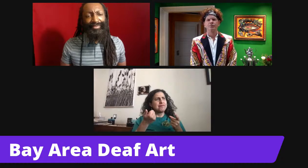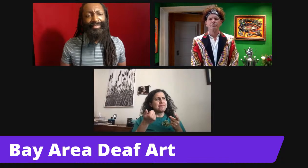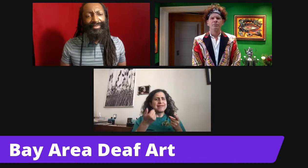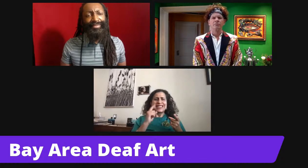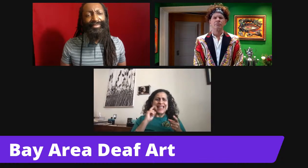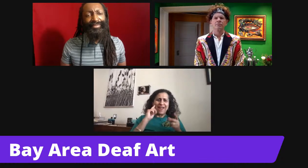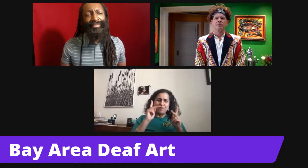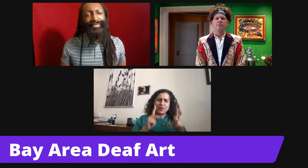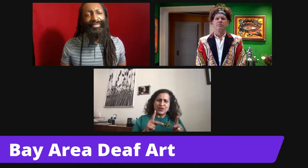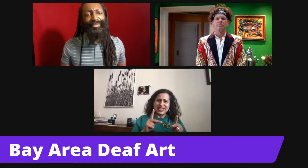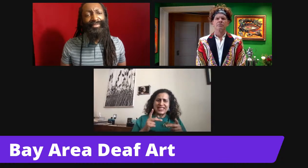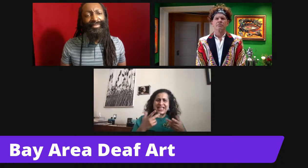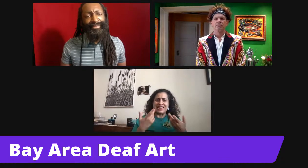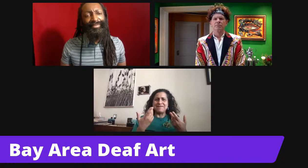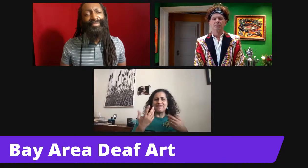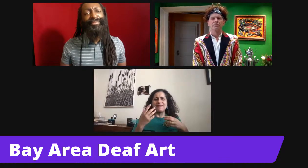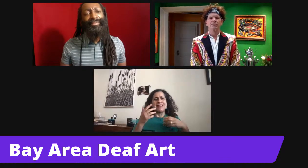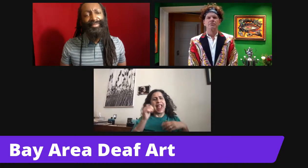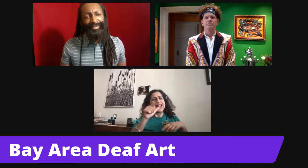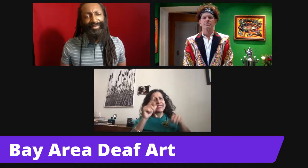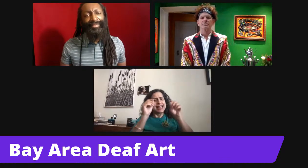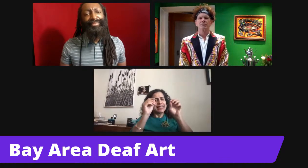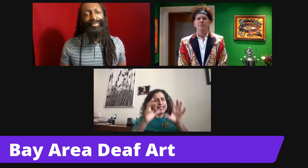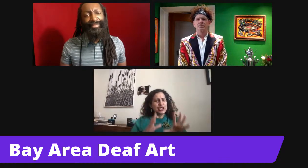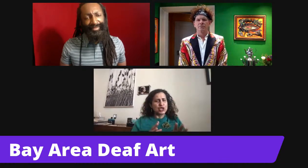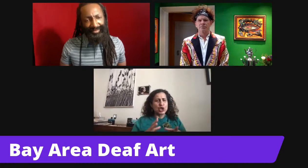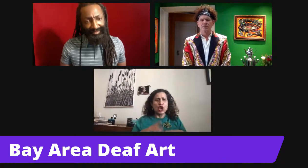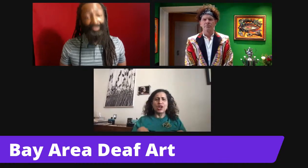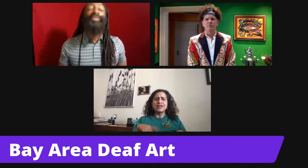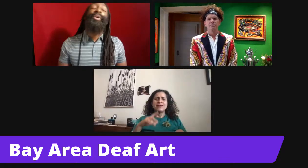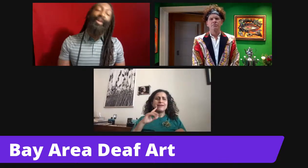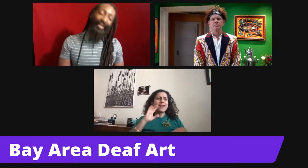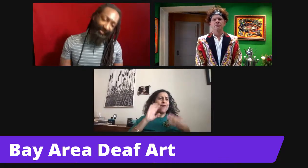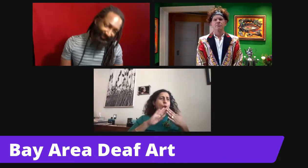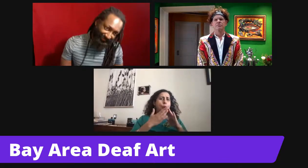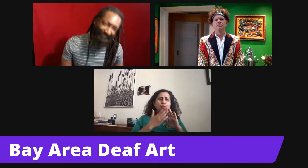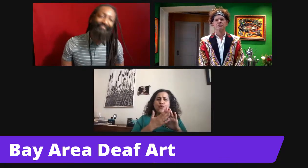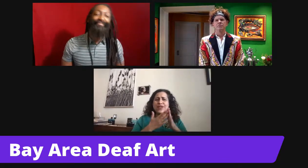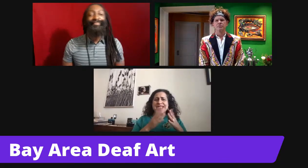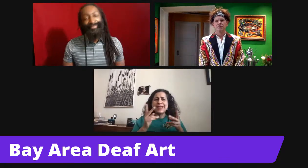photographer? She's a deaf woman. She's an educator